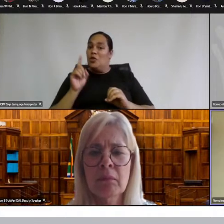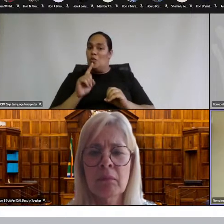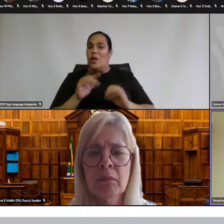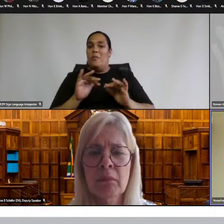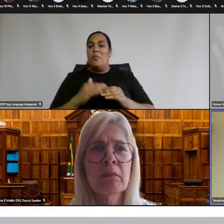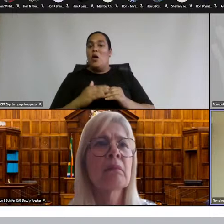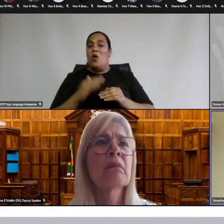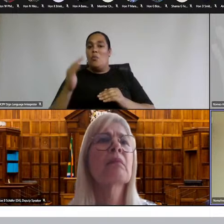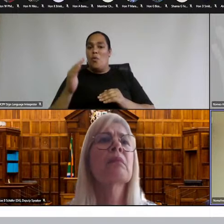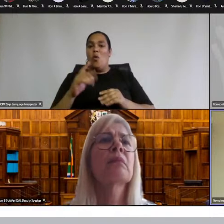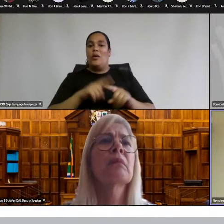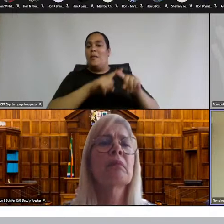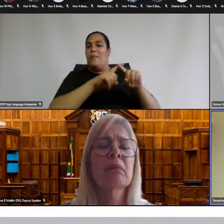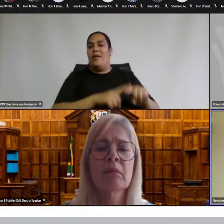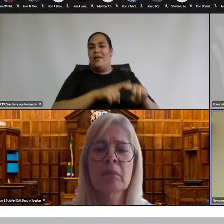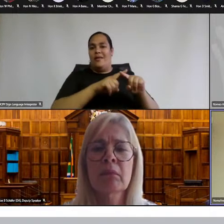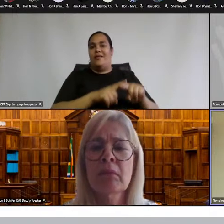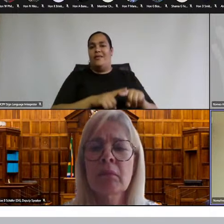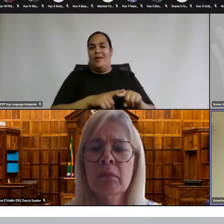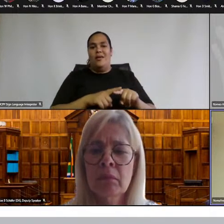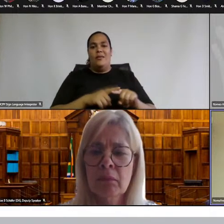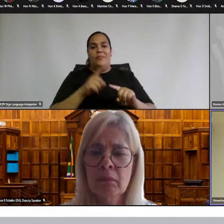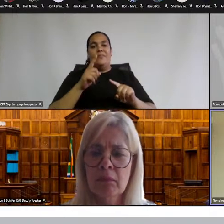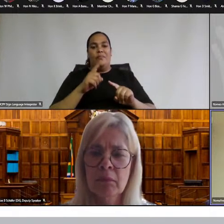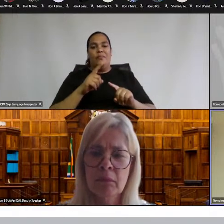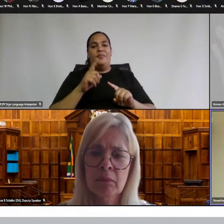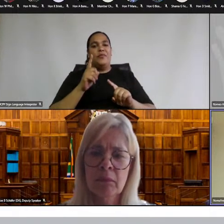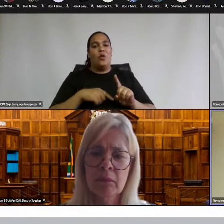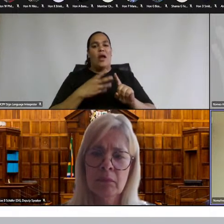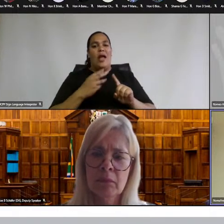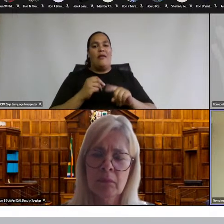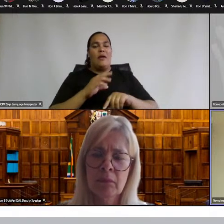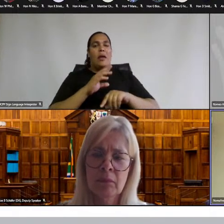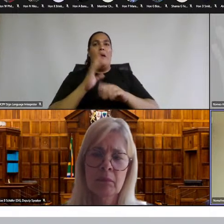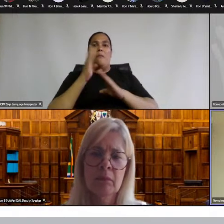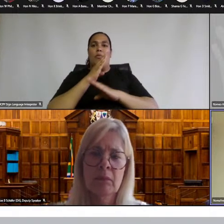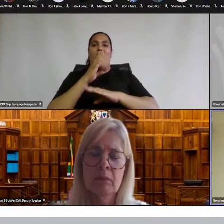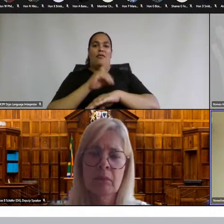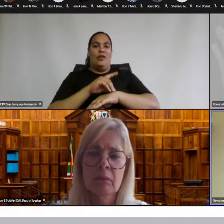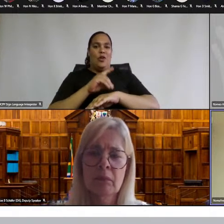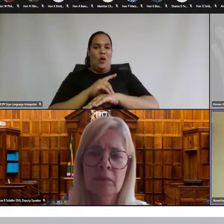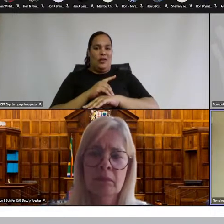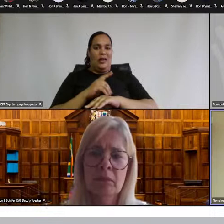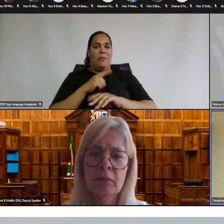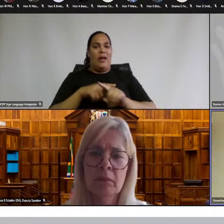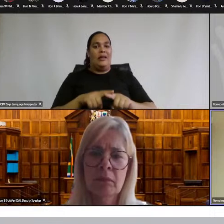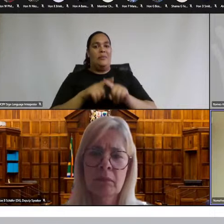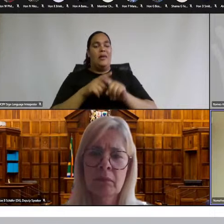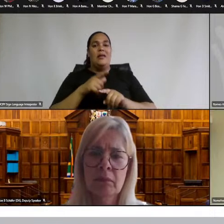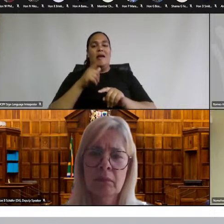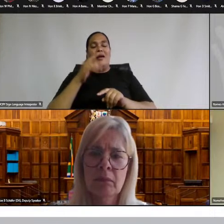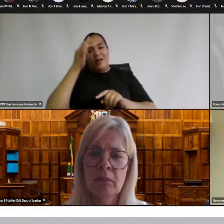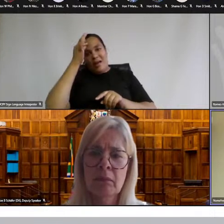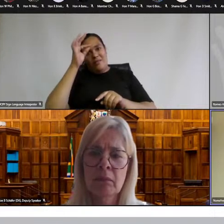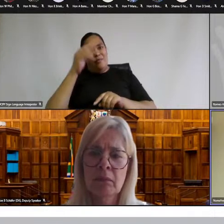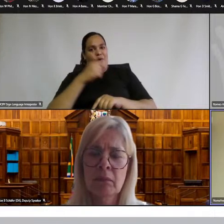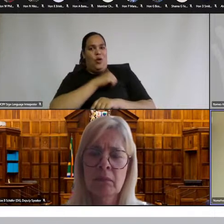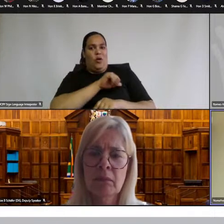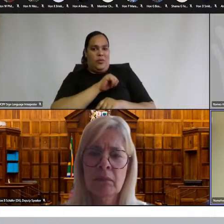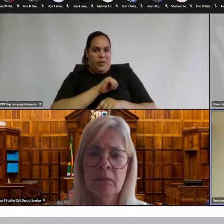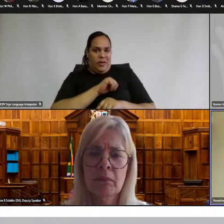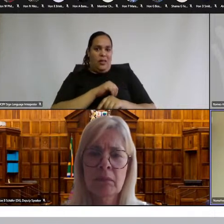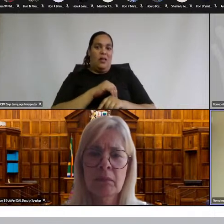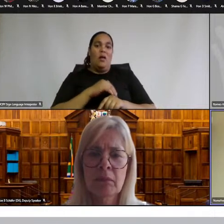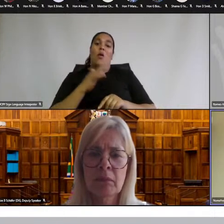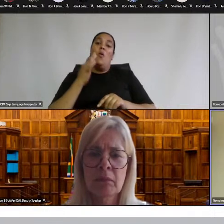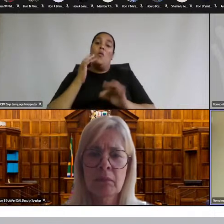people will be dependent, won't be able to go have a medical aid. It means they will depend on the public system. When people